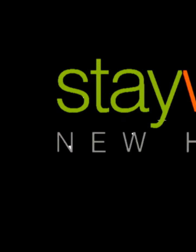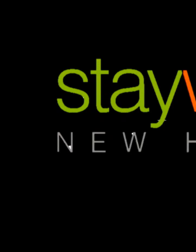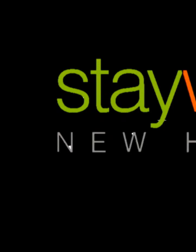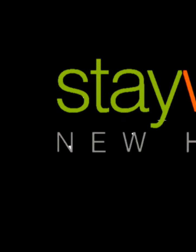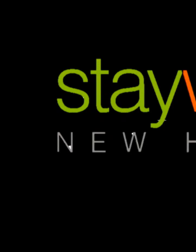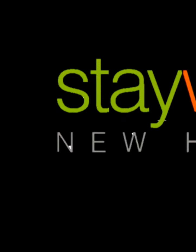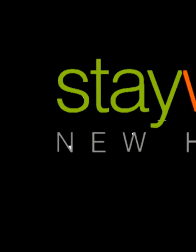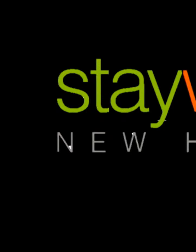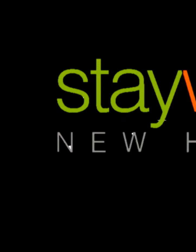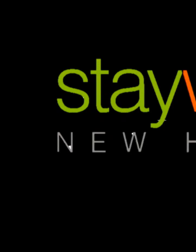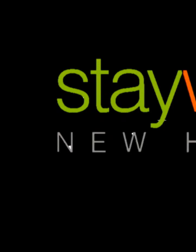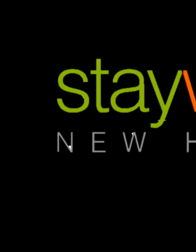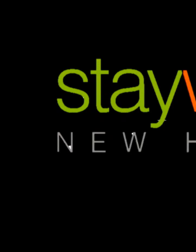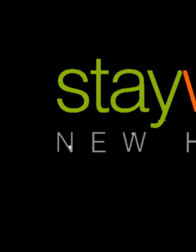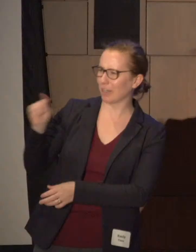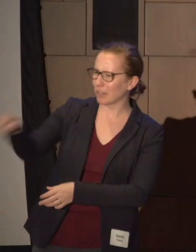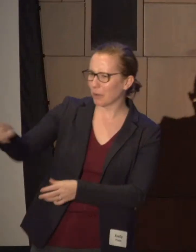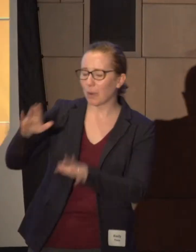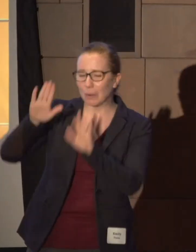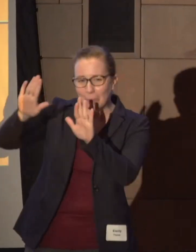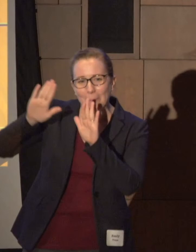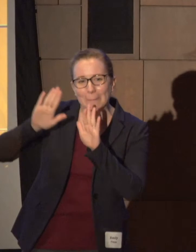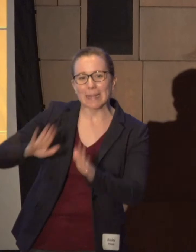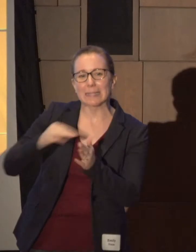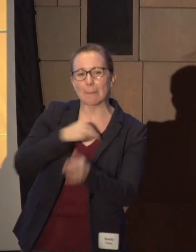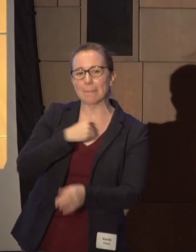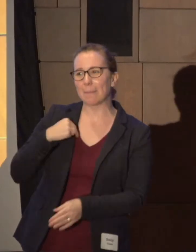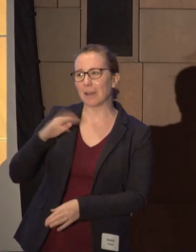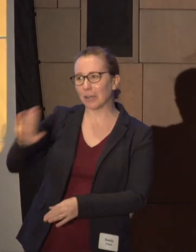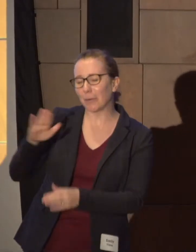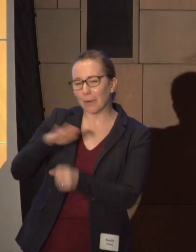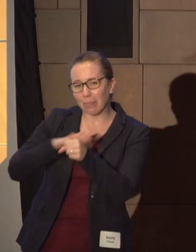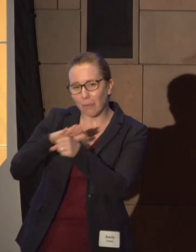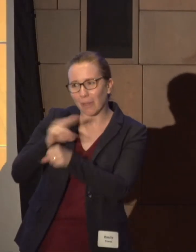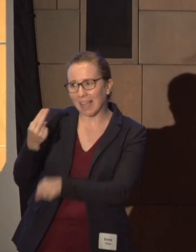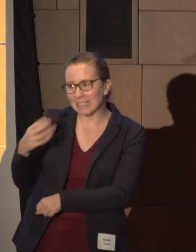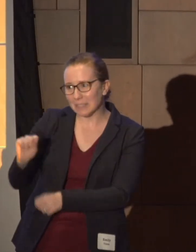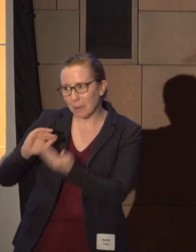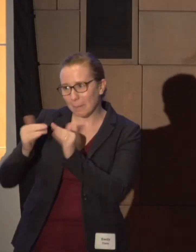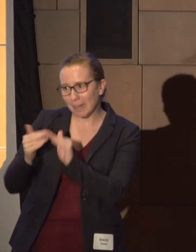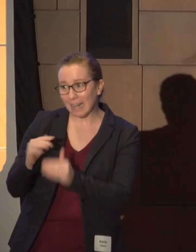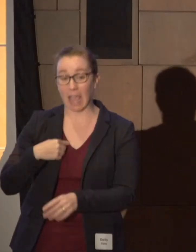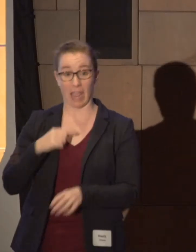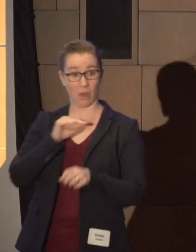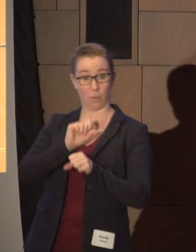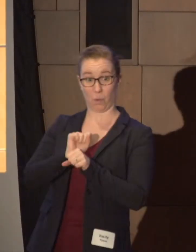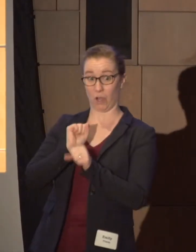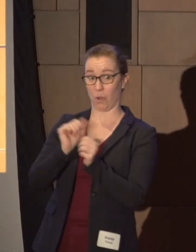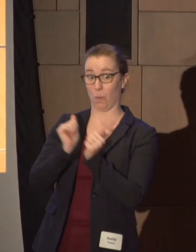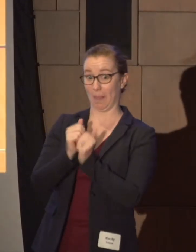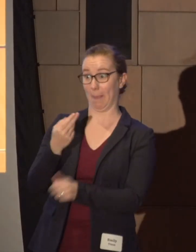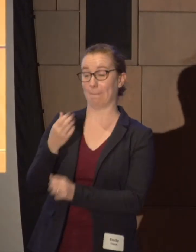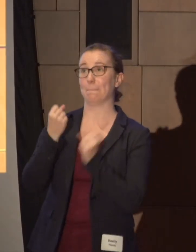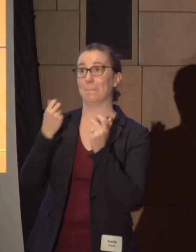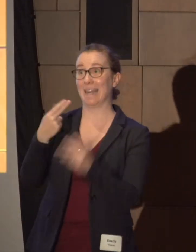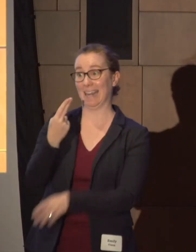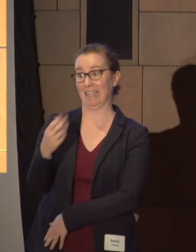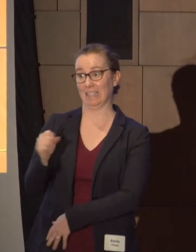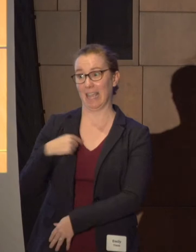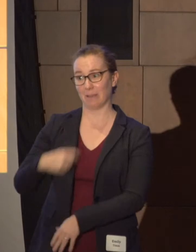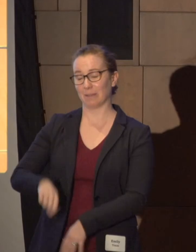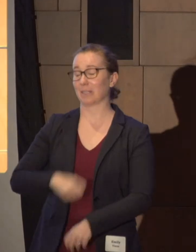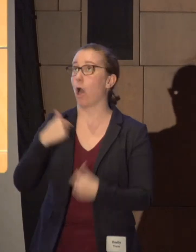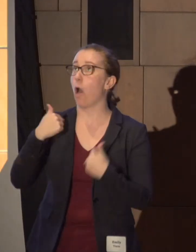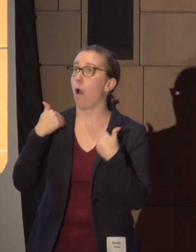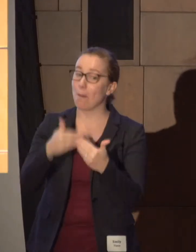Congratulations, Erin. You are an outstanding member of your local and high school community, and as someone who works with a lot of high school students, I almost cried during that